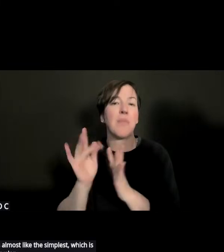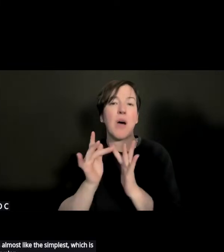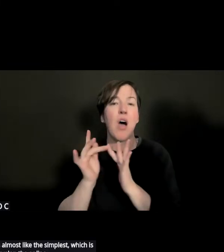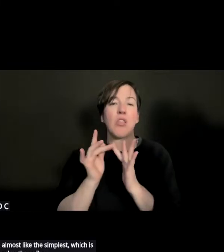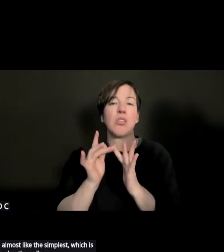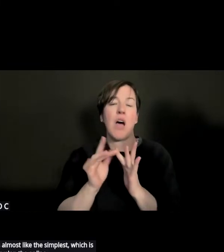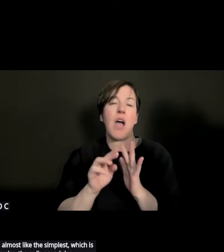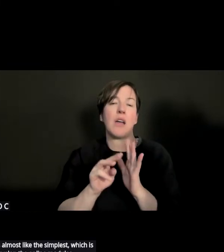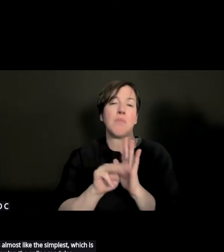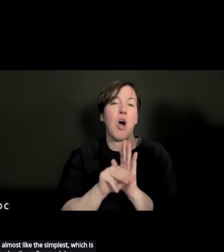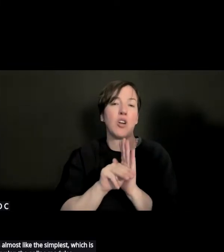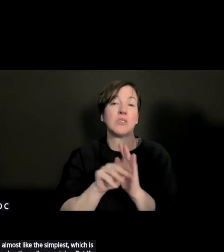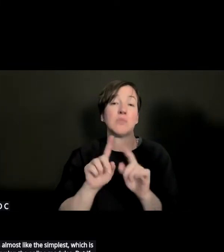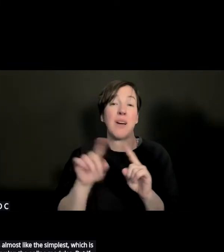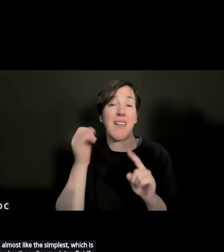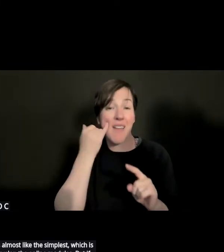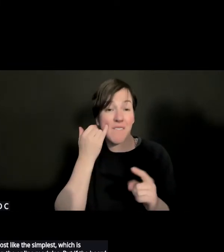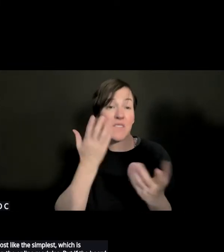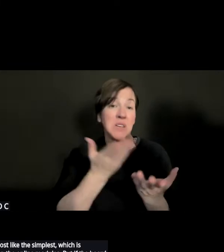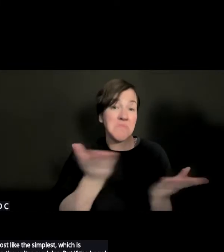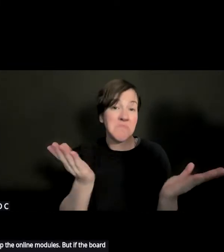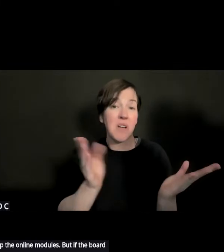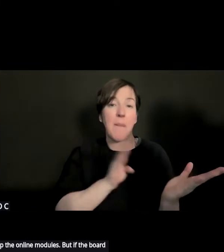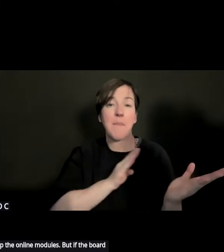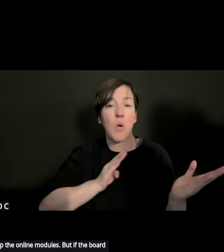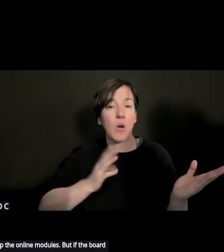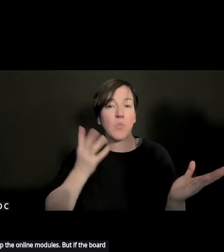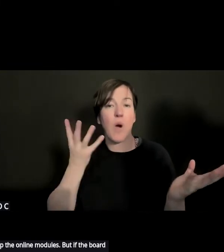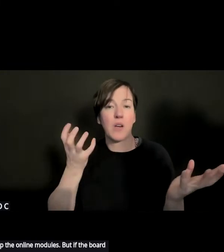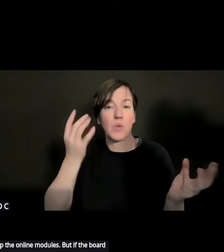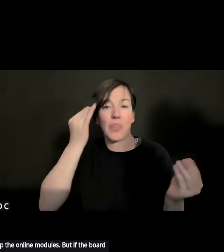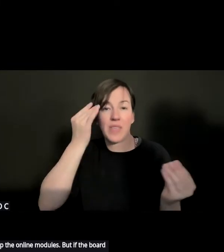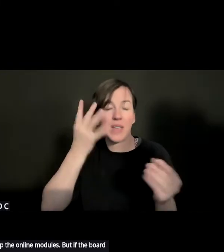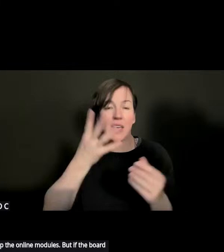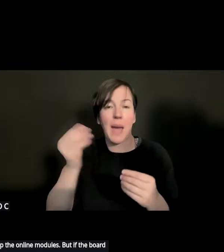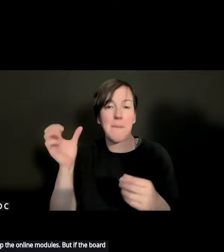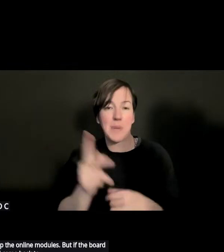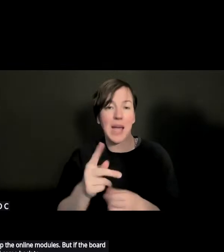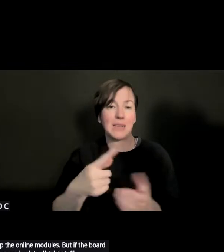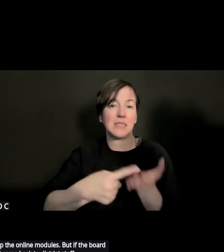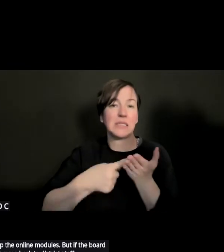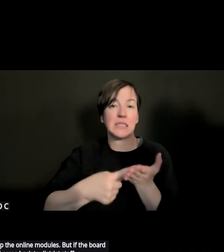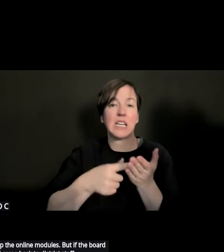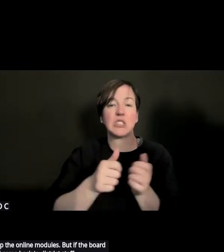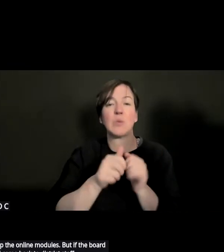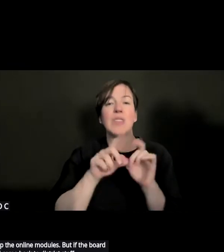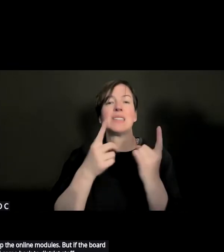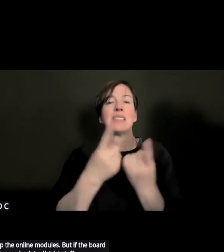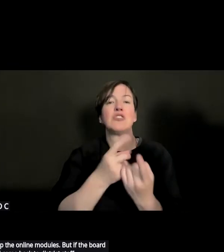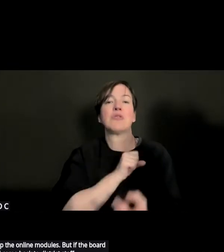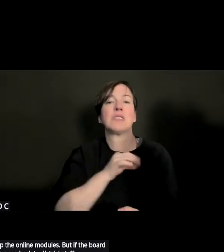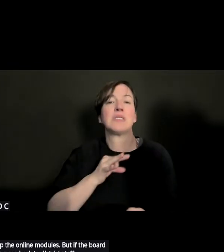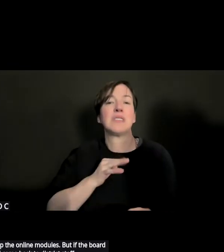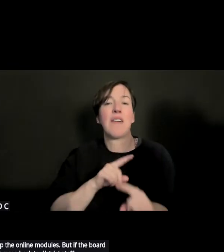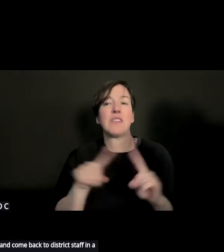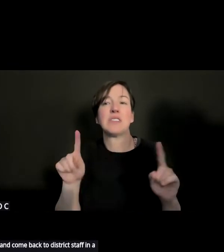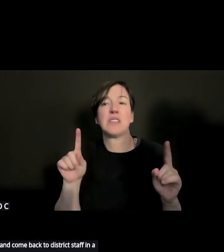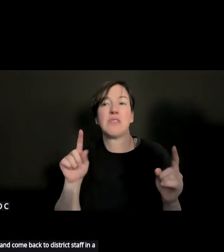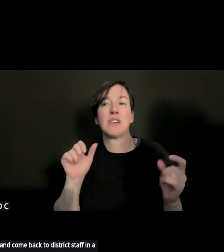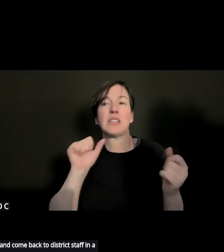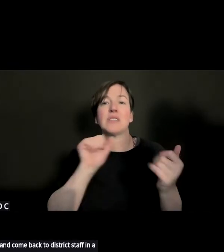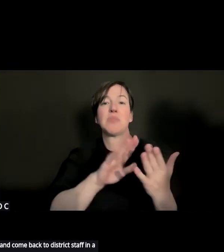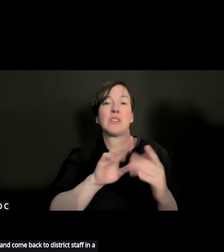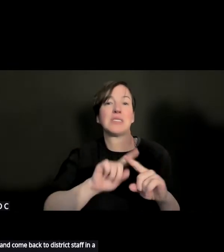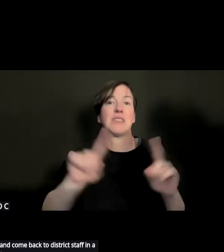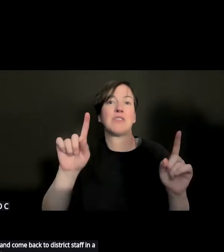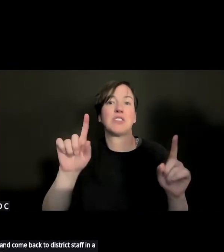But if the board wants to think about that or discuss it and come back to district staff in a different way or want the training done